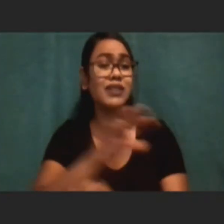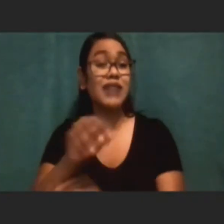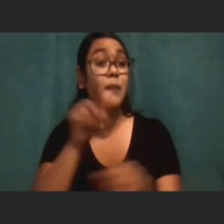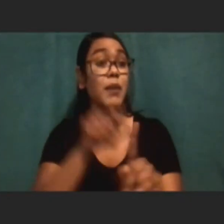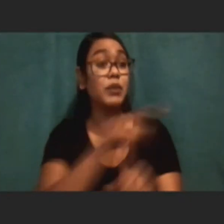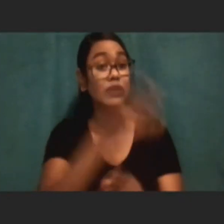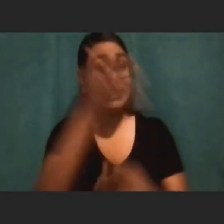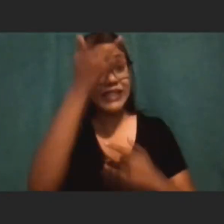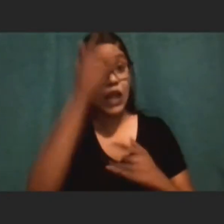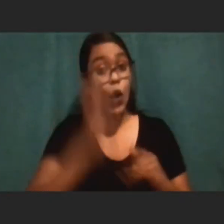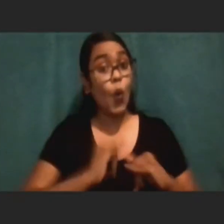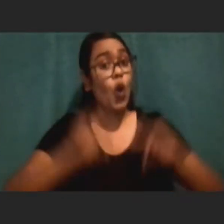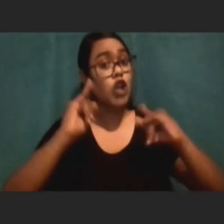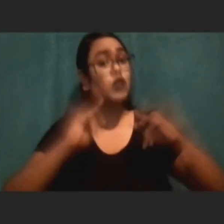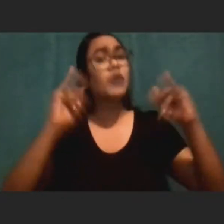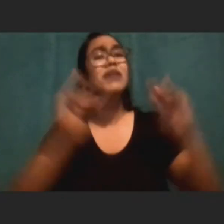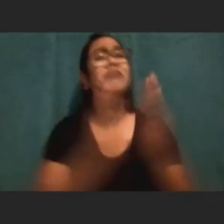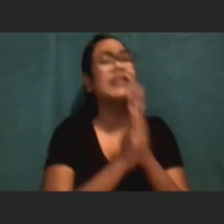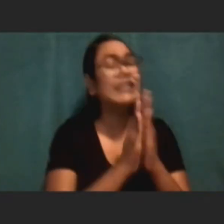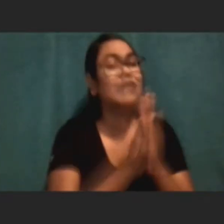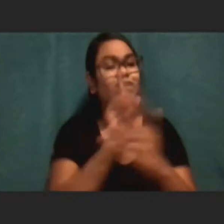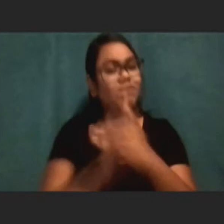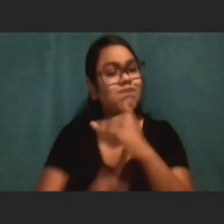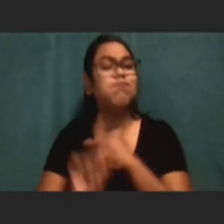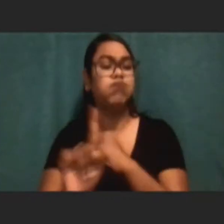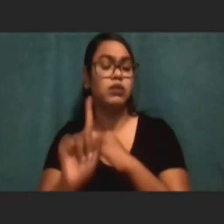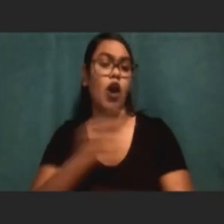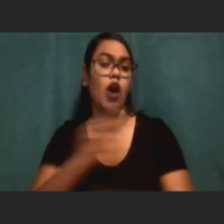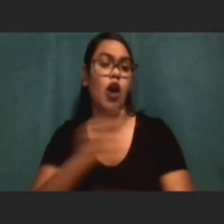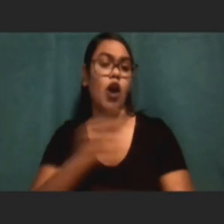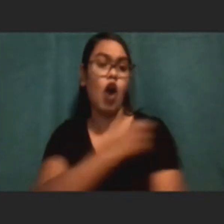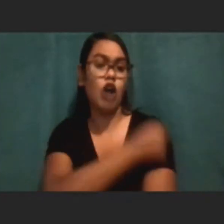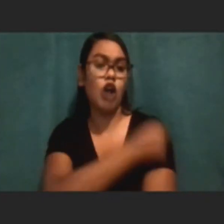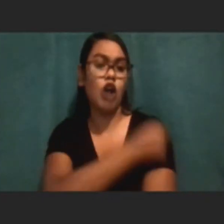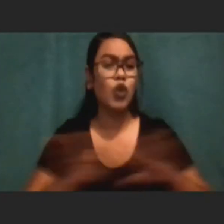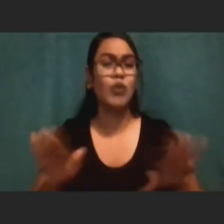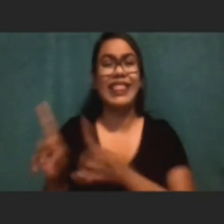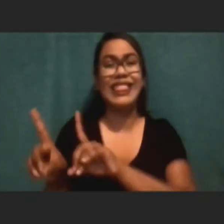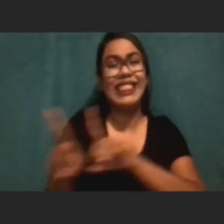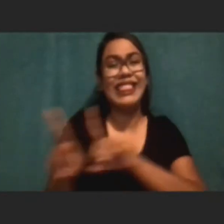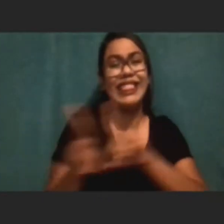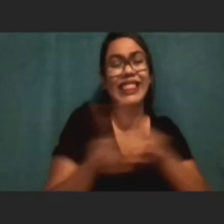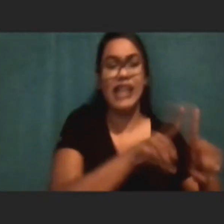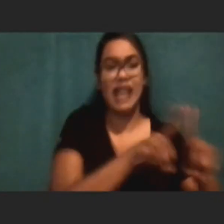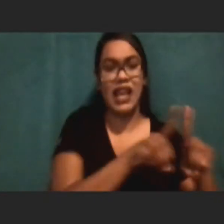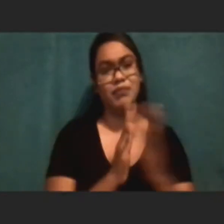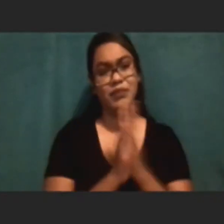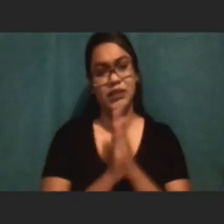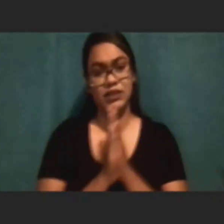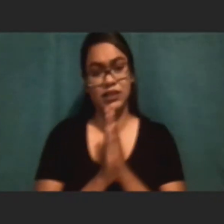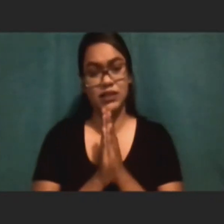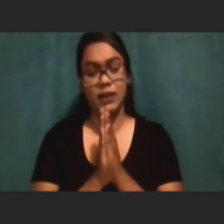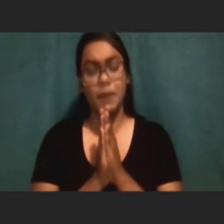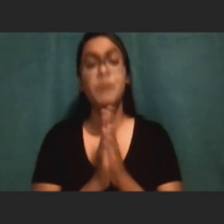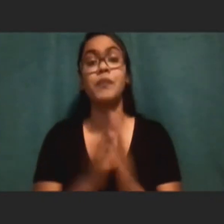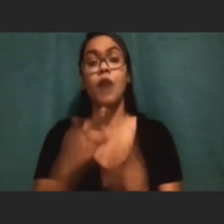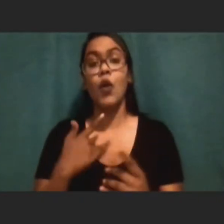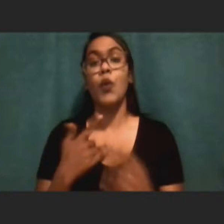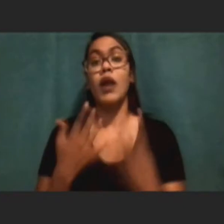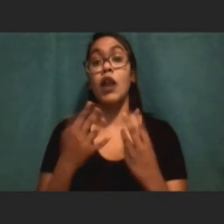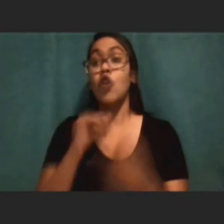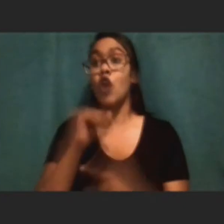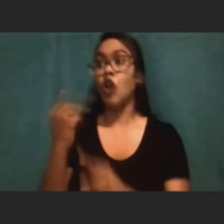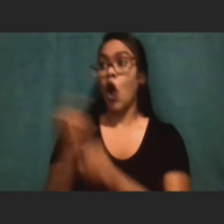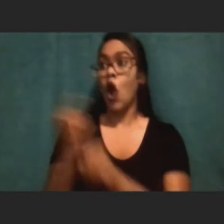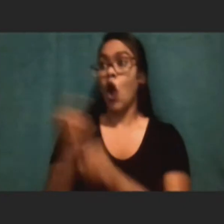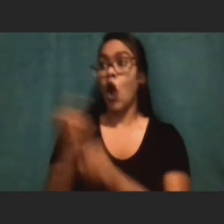disease. And so, yeah, I think a very important issue raised around not just preparing hospital capacity, but preparing for